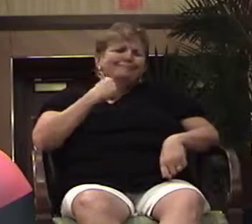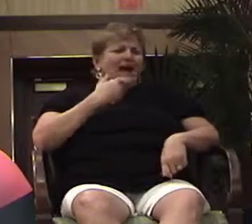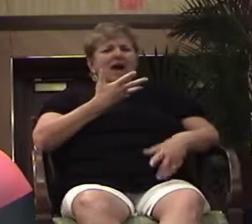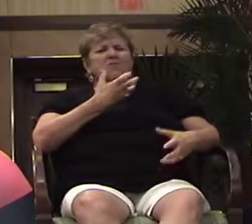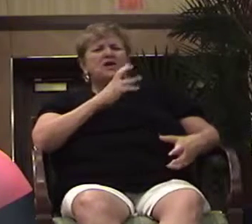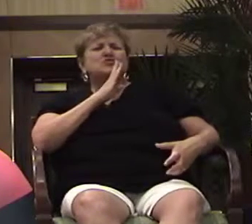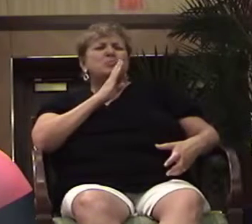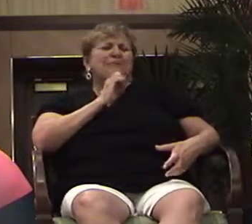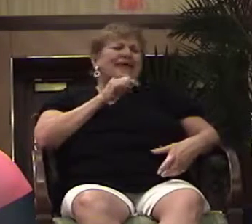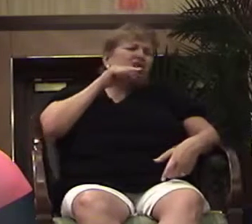see straight.